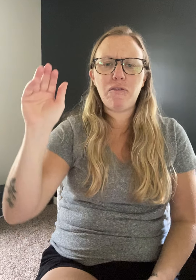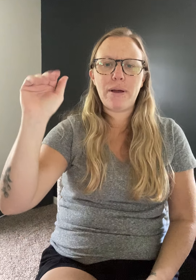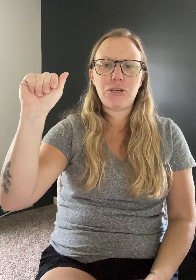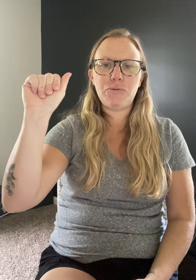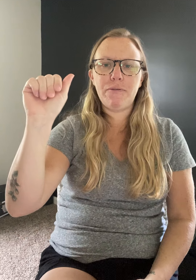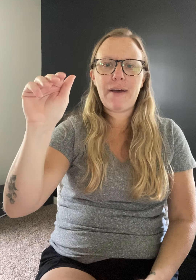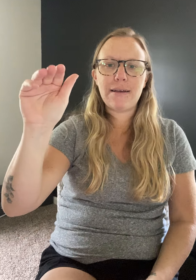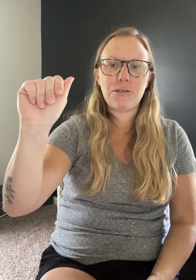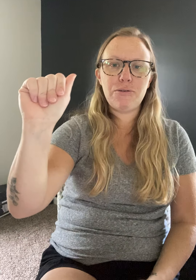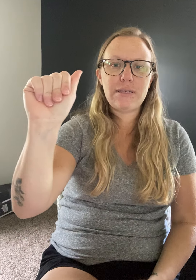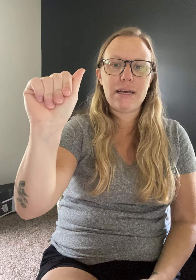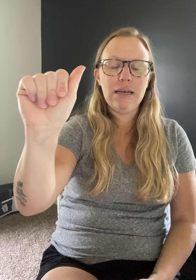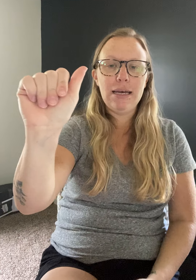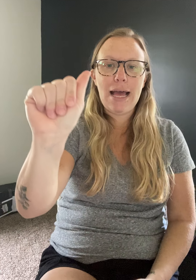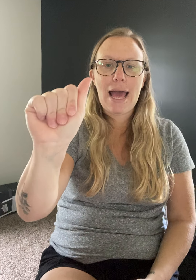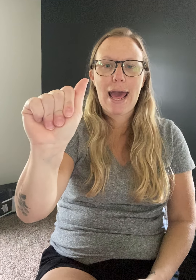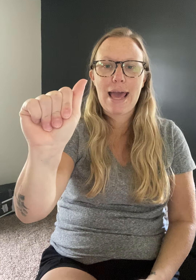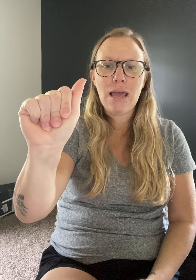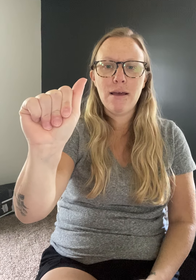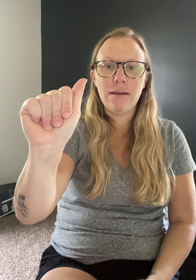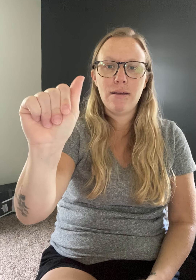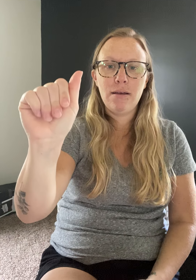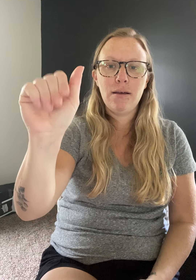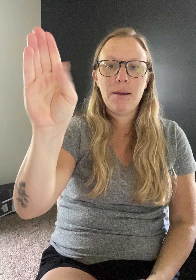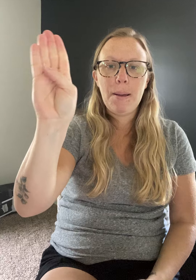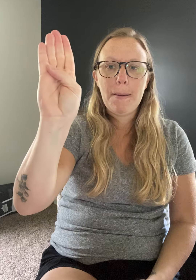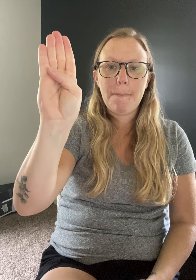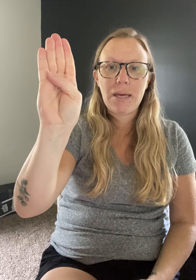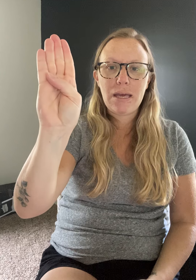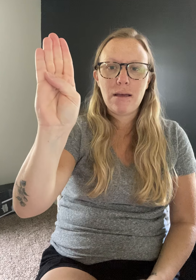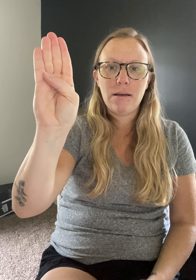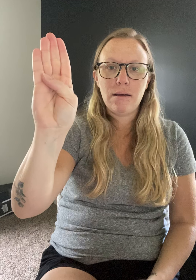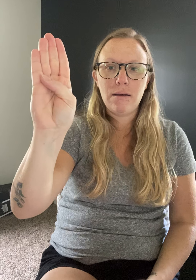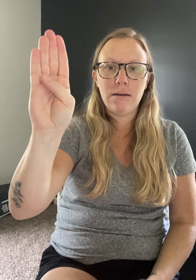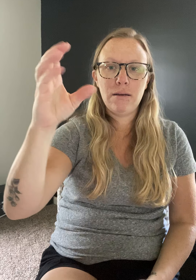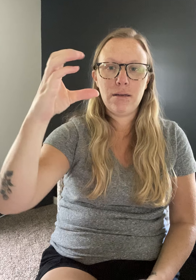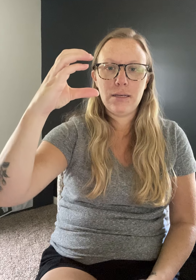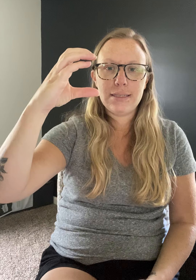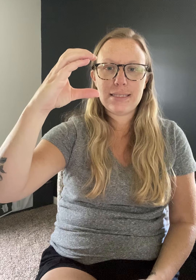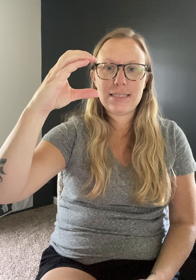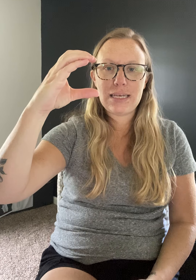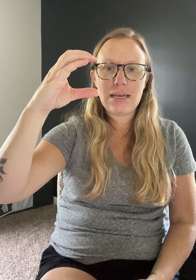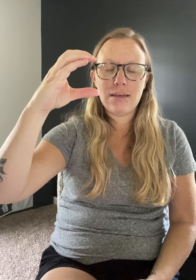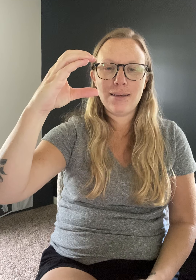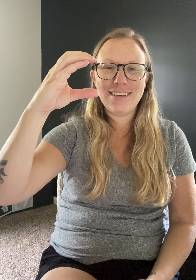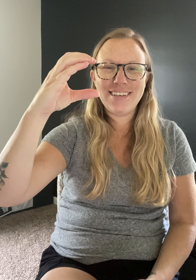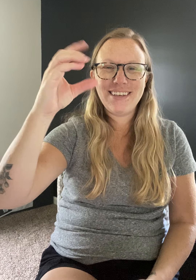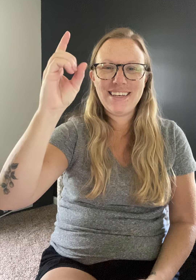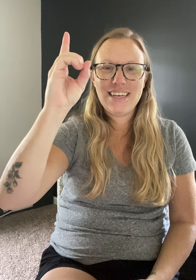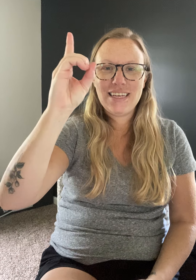alphabet just real fast so you see. A, B, C,